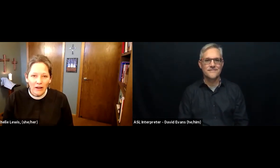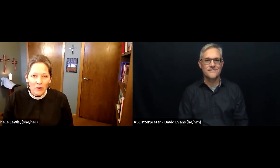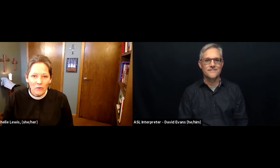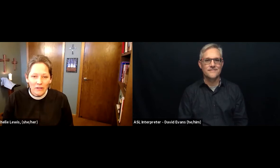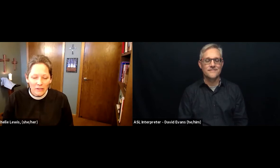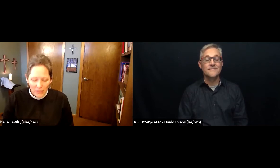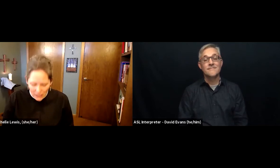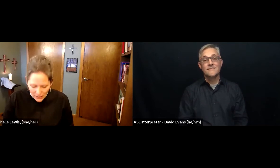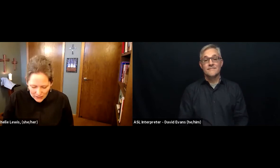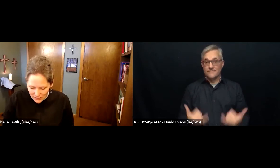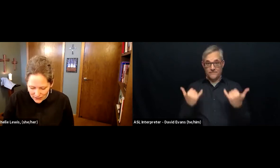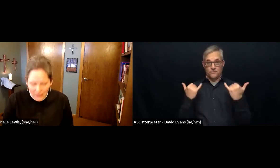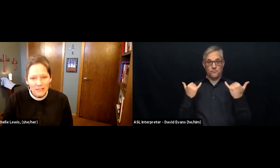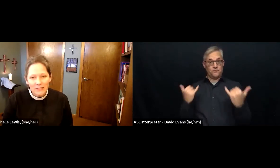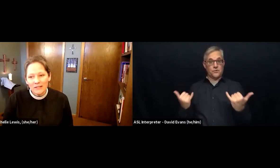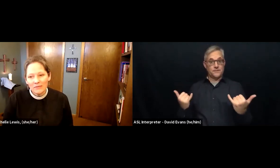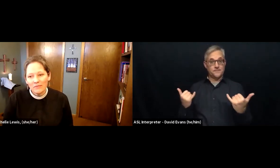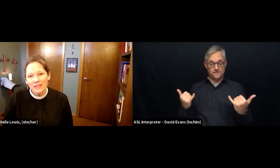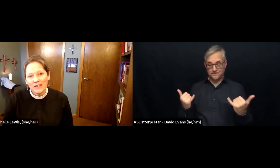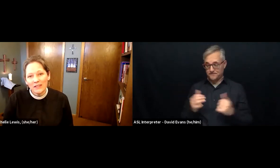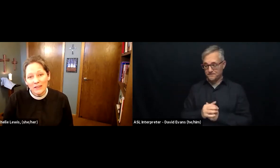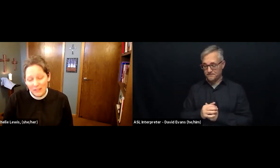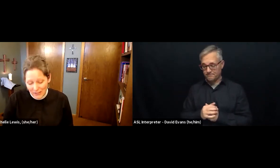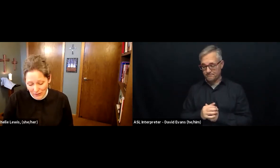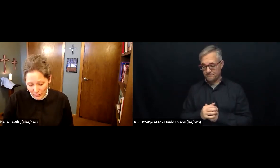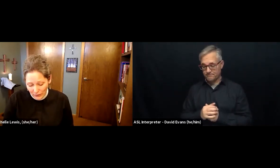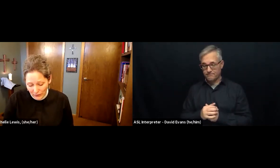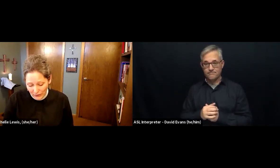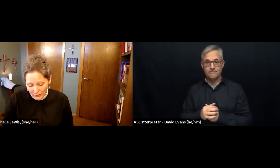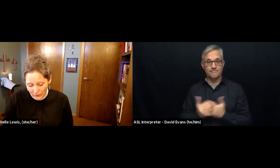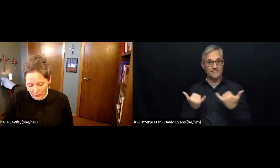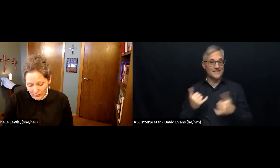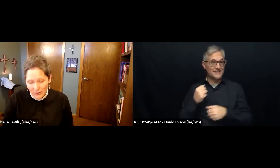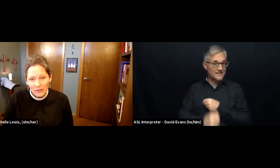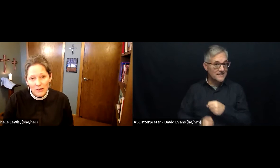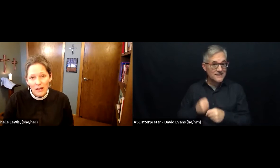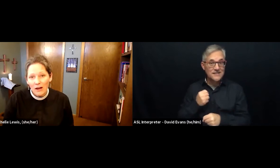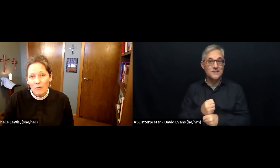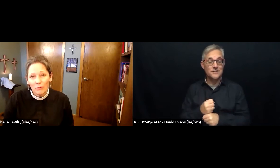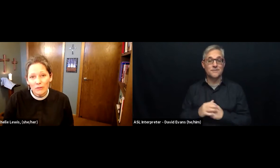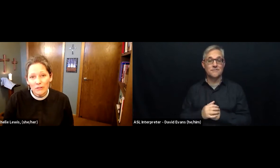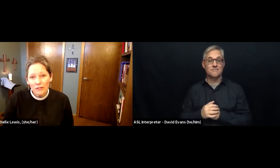Right now, in this season, in this year,